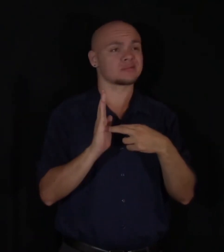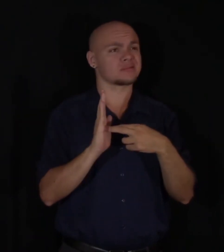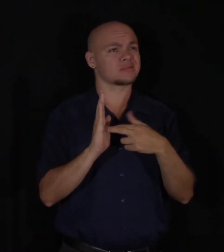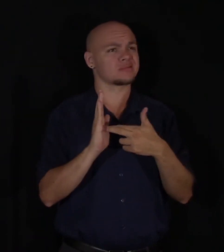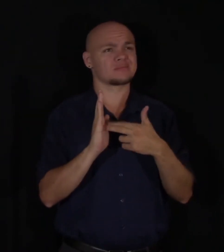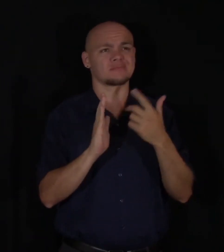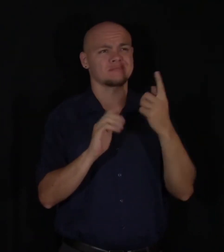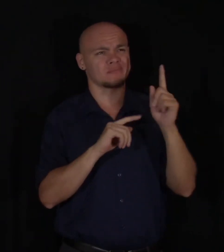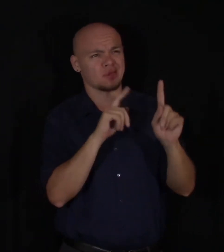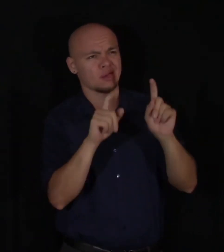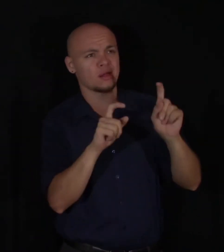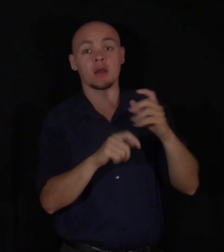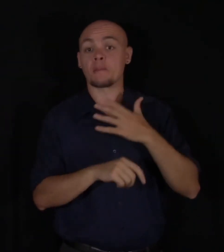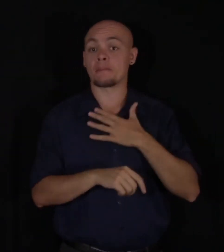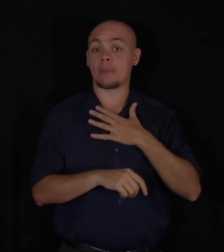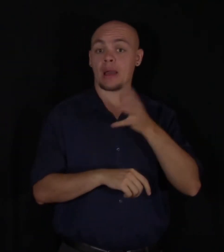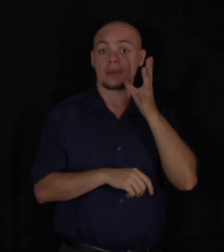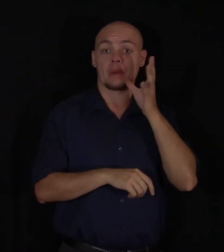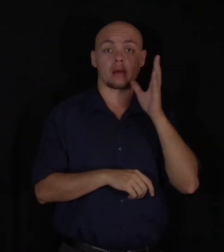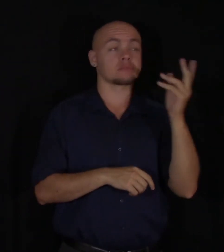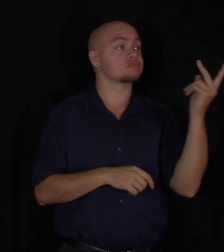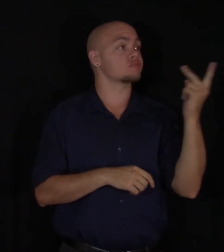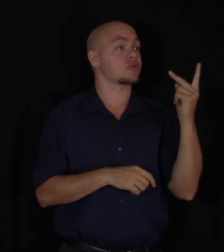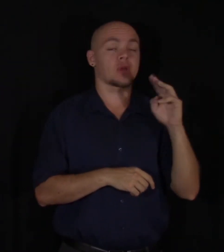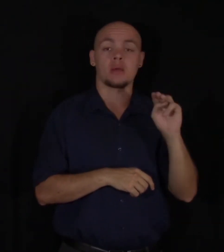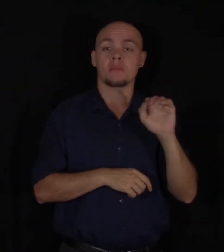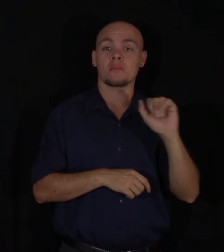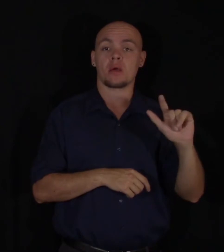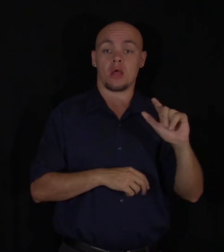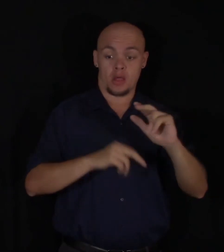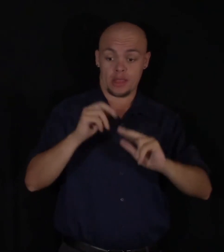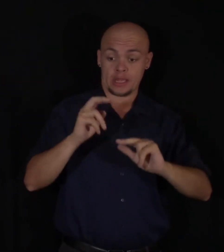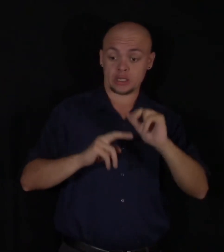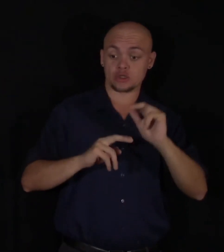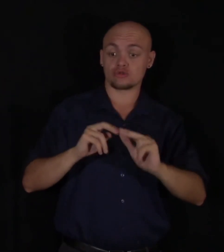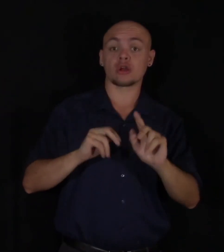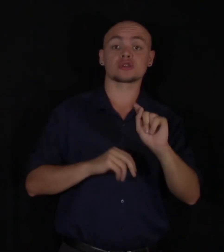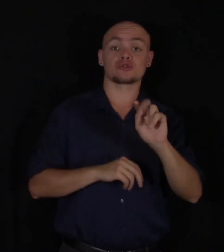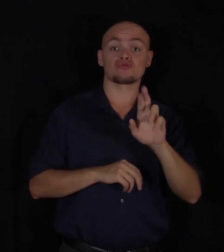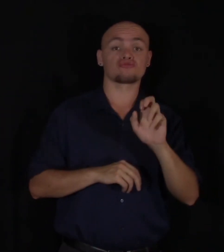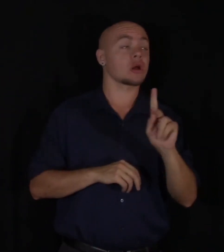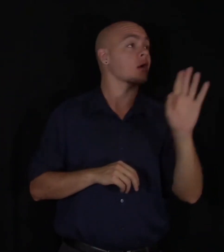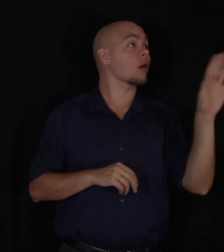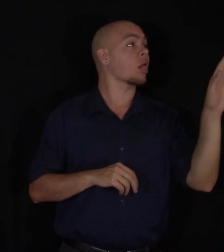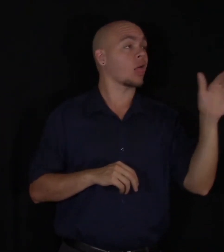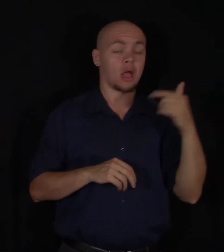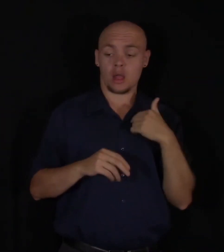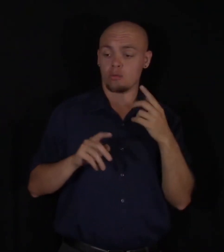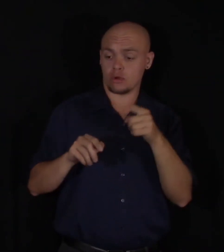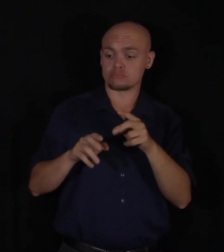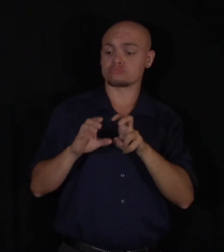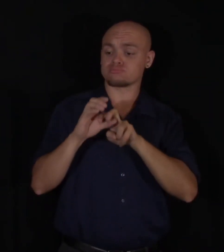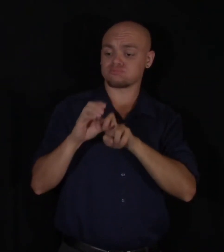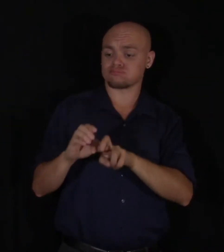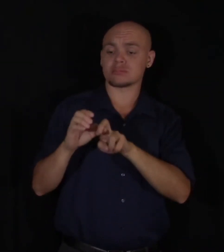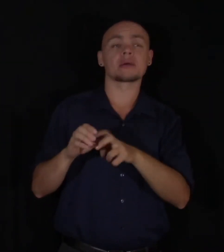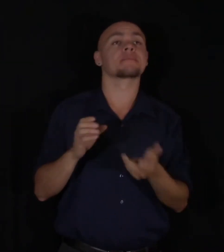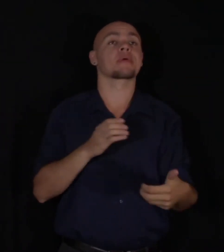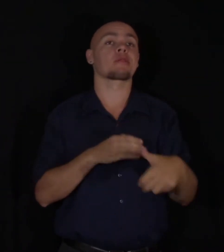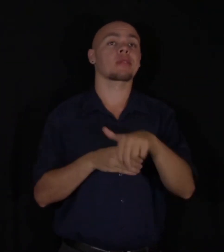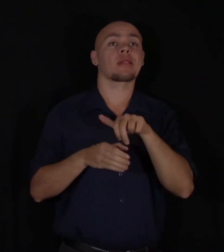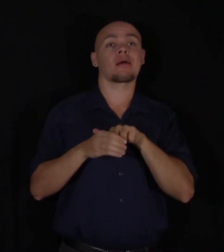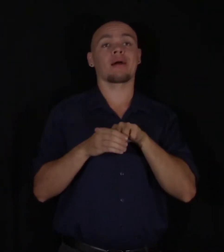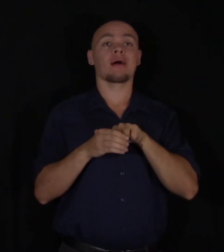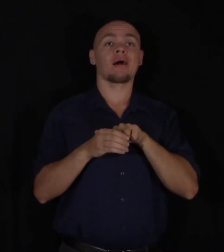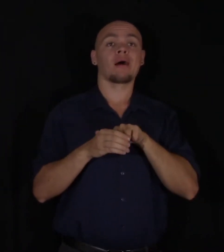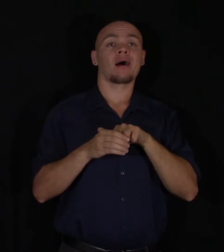to go to the mall with my mom and beg her to put a coin in the construction ride truck in the food court. I would climb in with